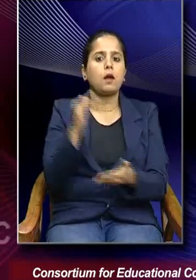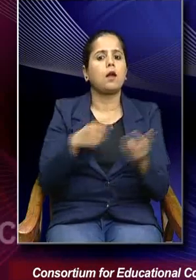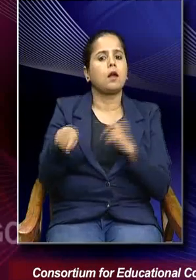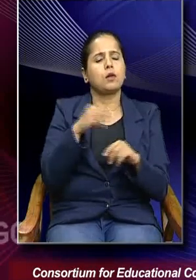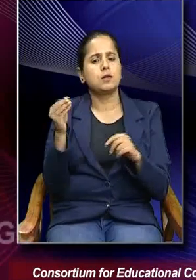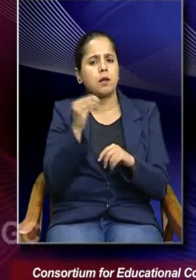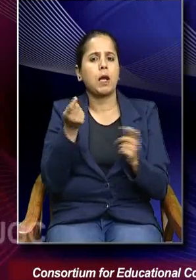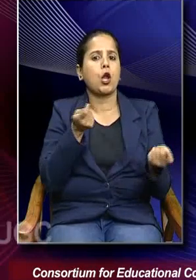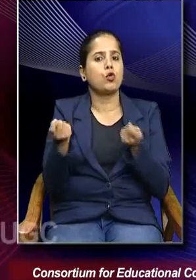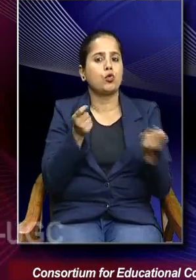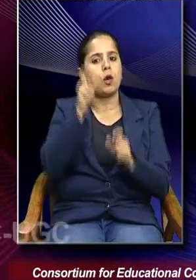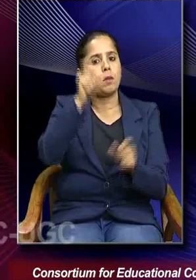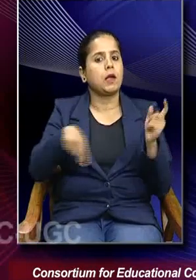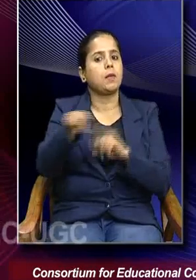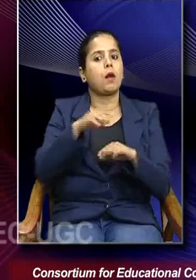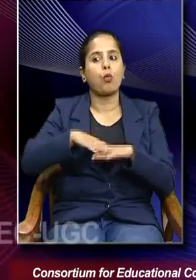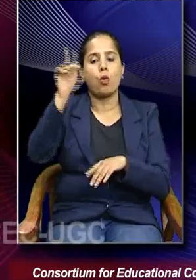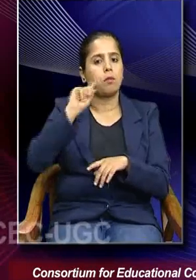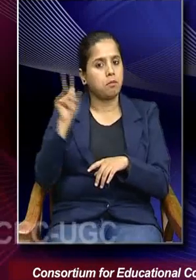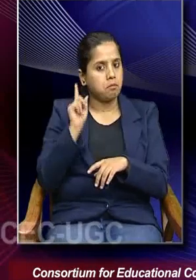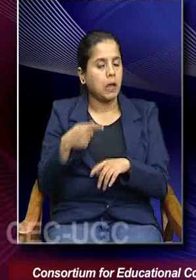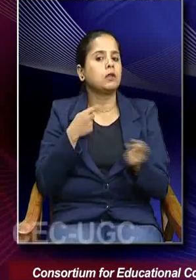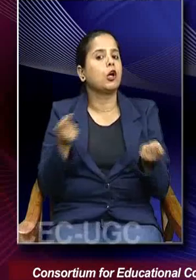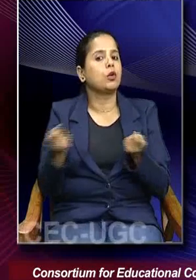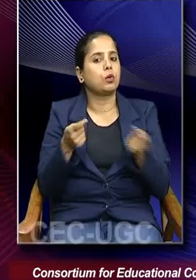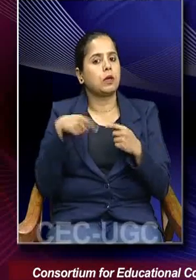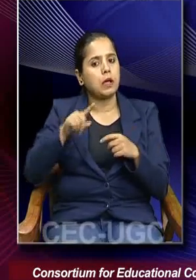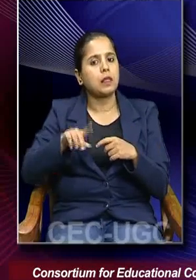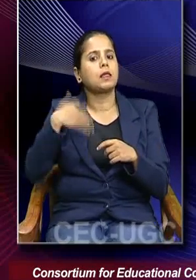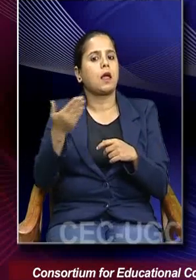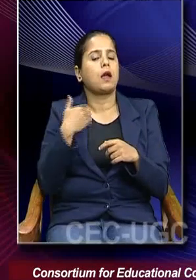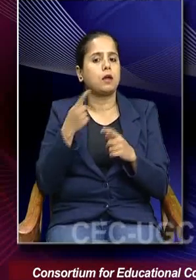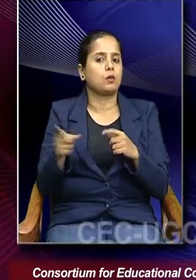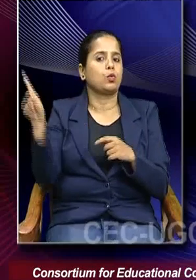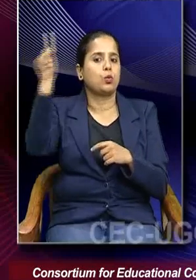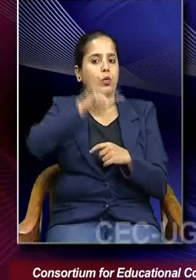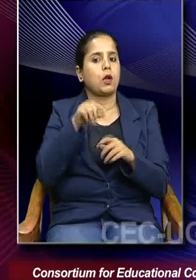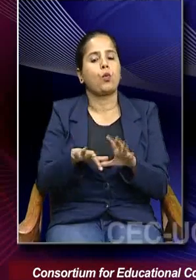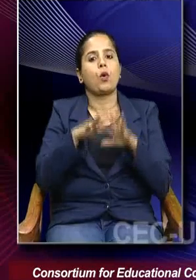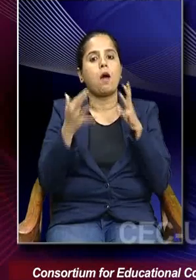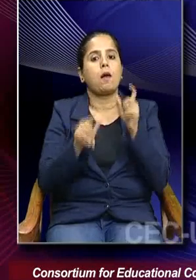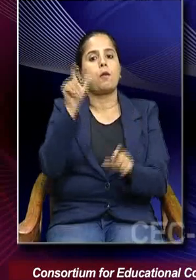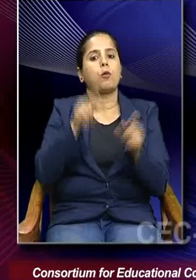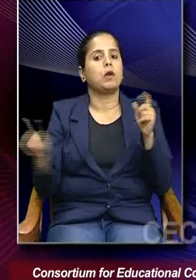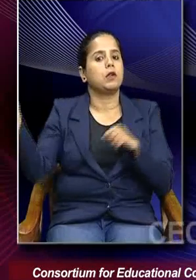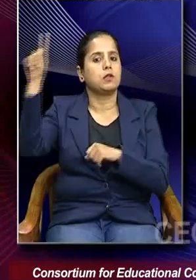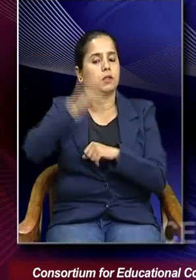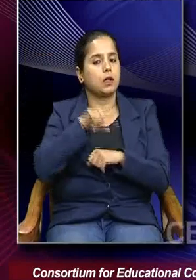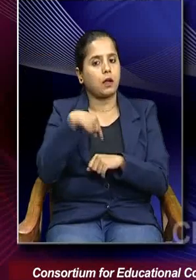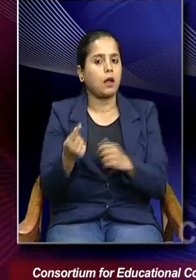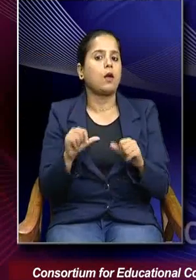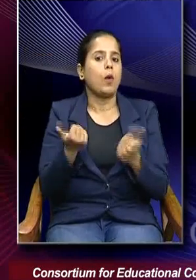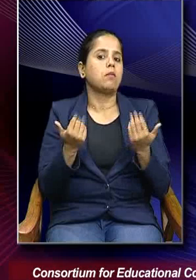least control the population growth. Only then will this day, that is World Population Day, will